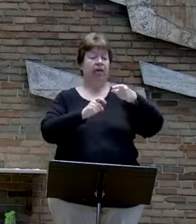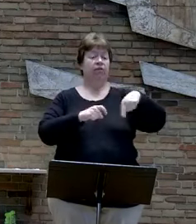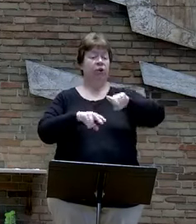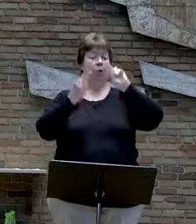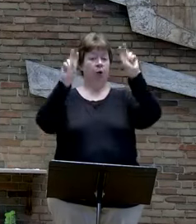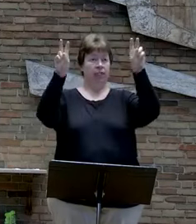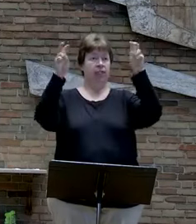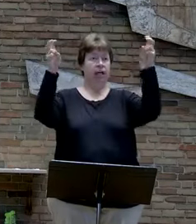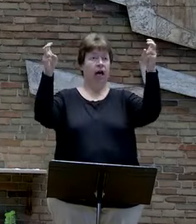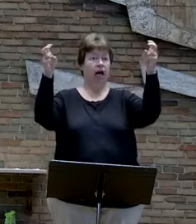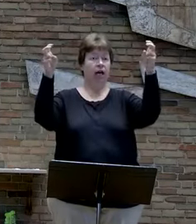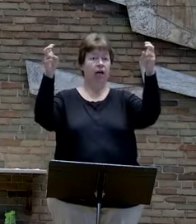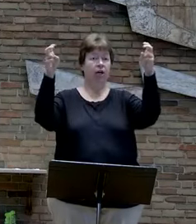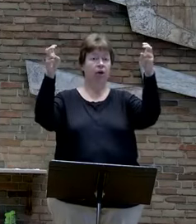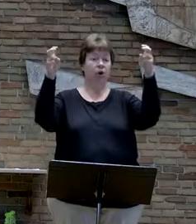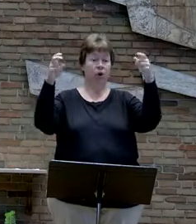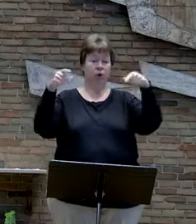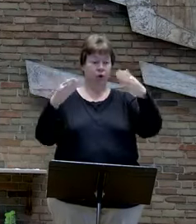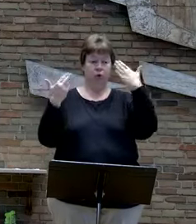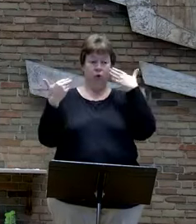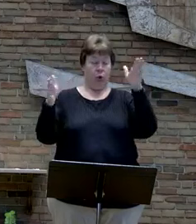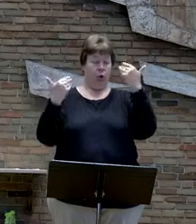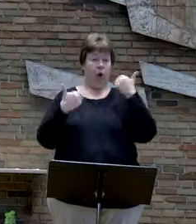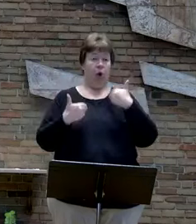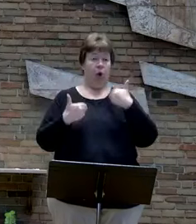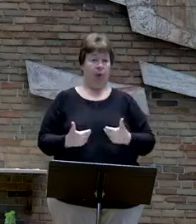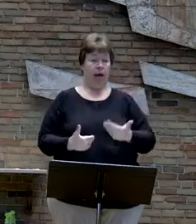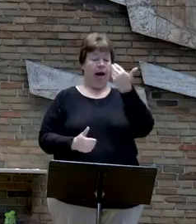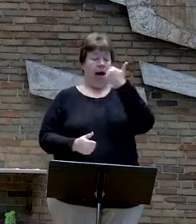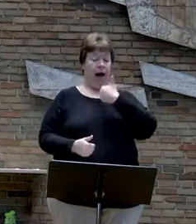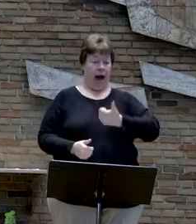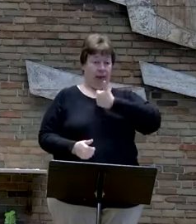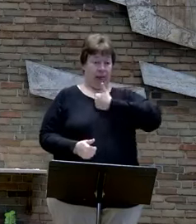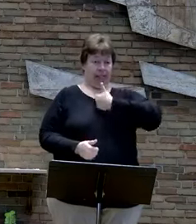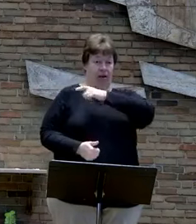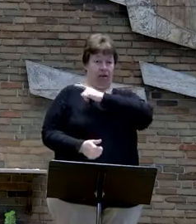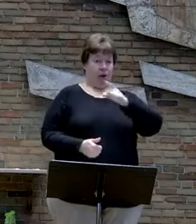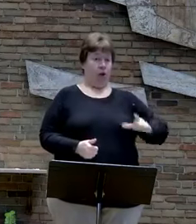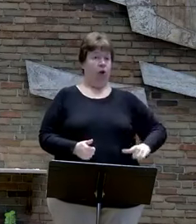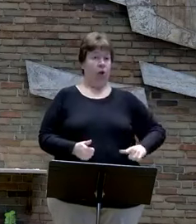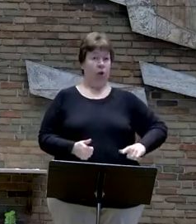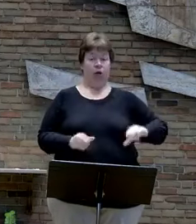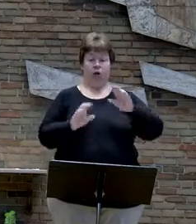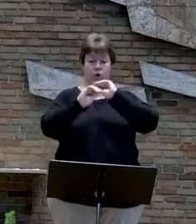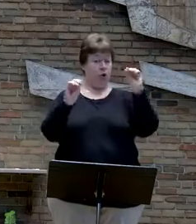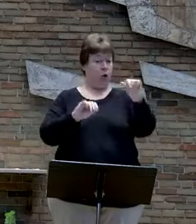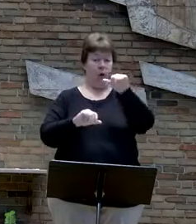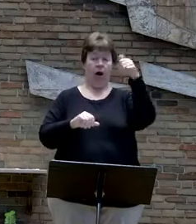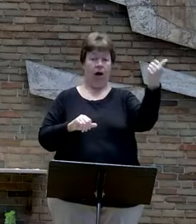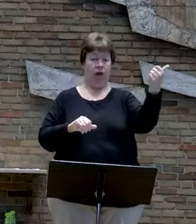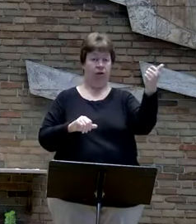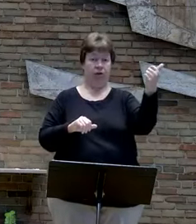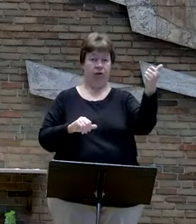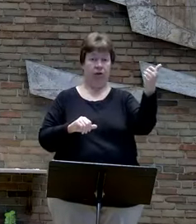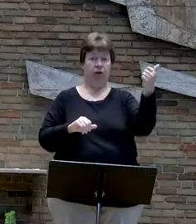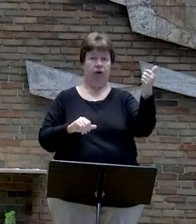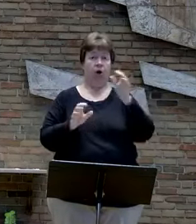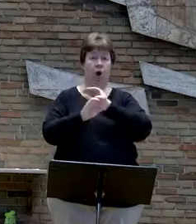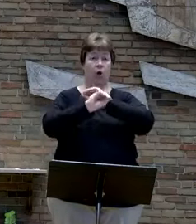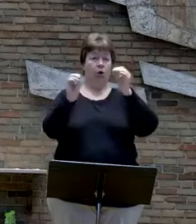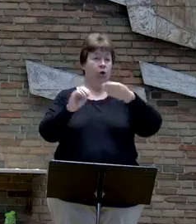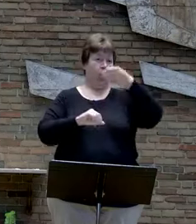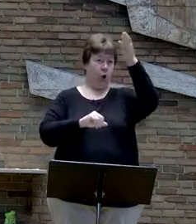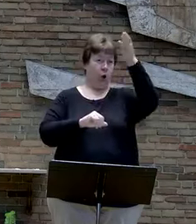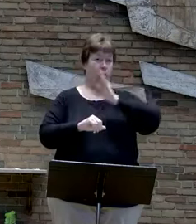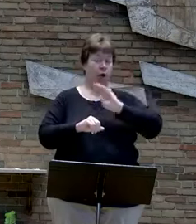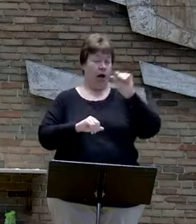title, though you knew me not. I am the Lord, and there is no other. There is no